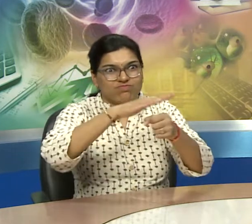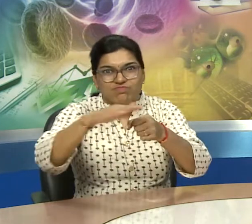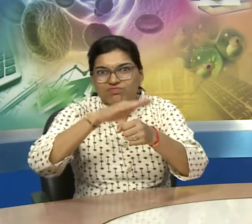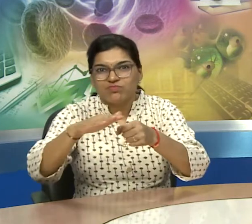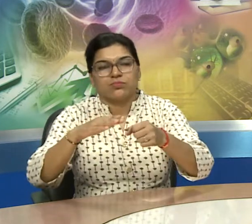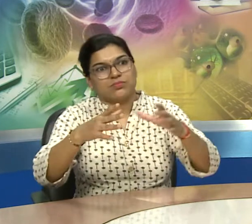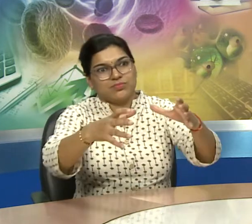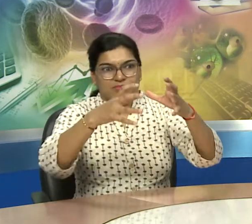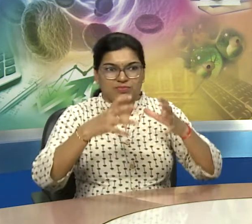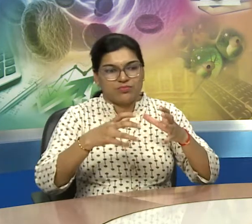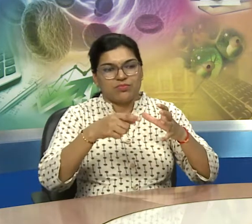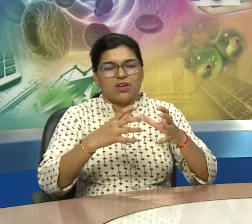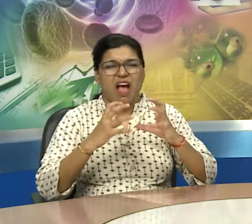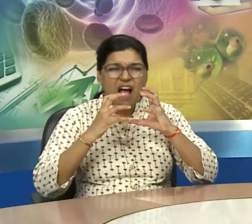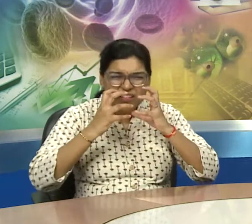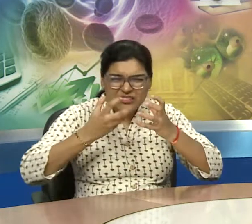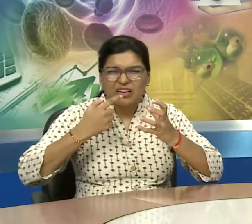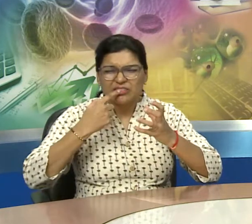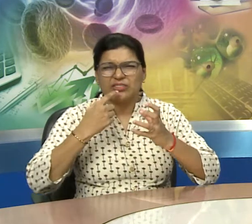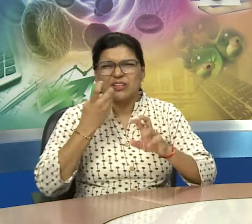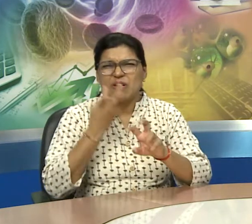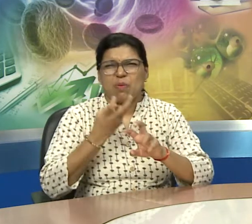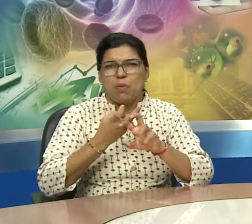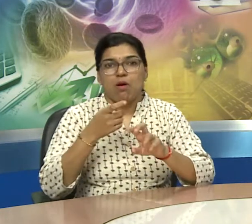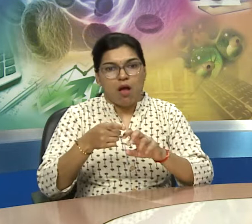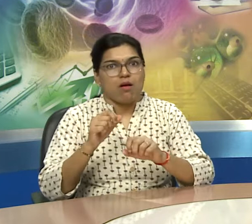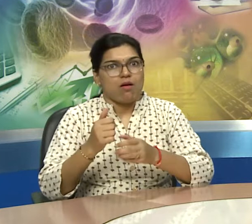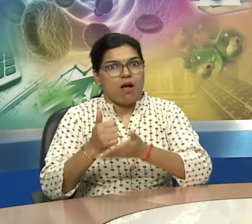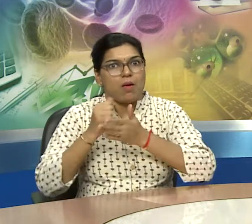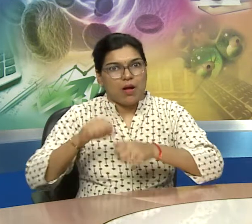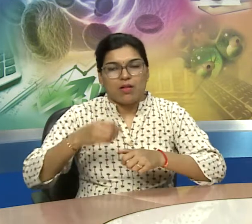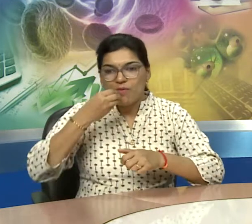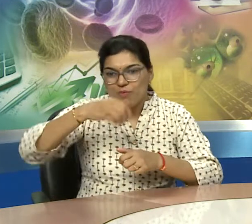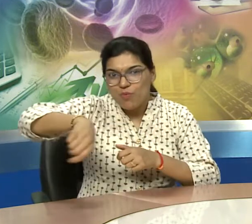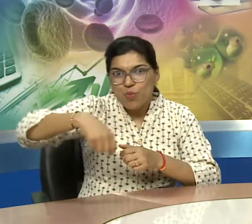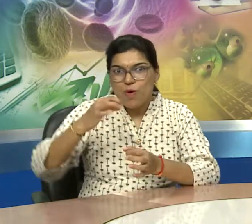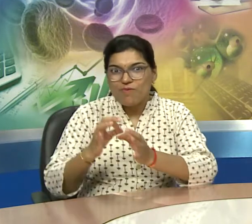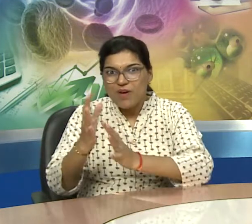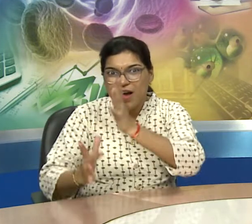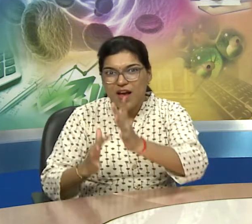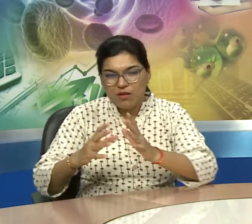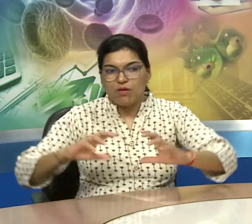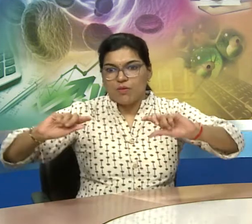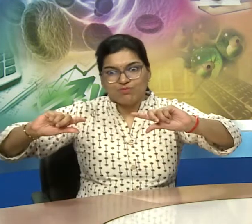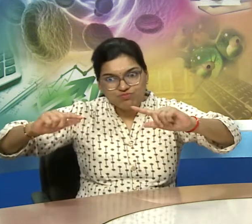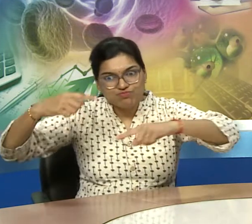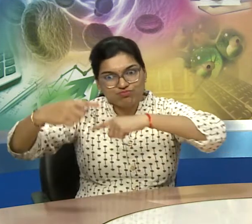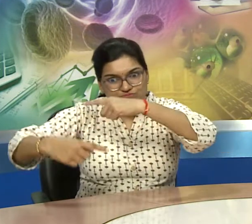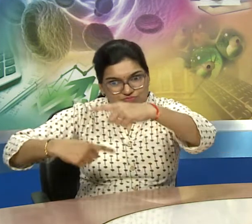invented, so they also find that meat becomes tender when cooked in the